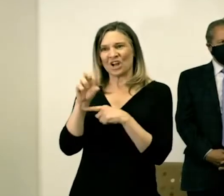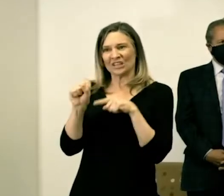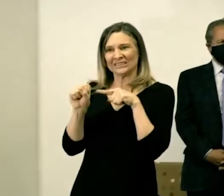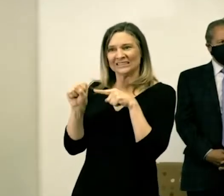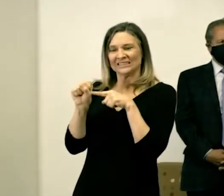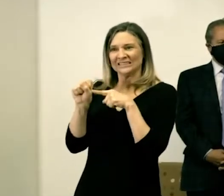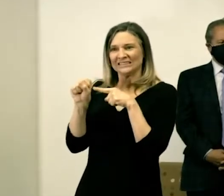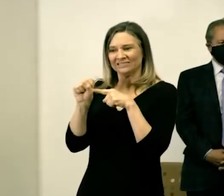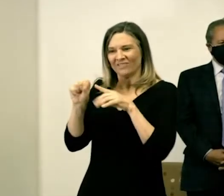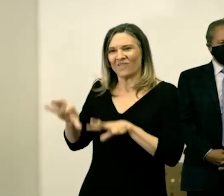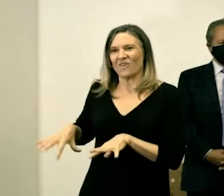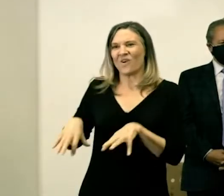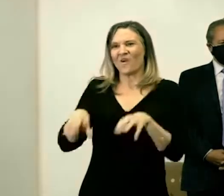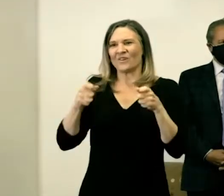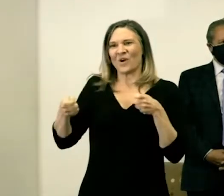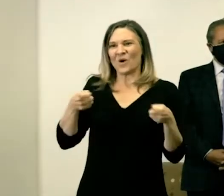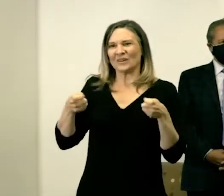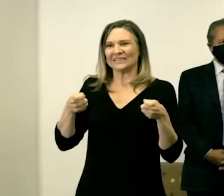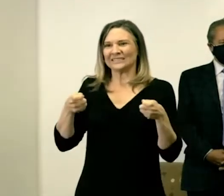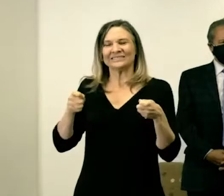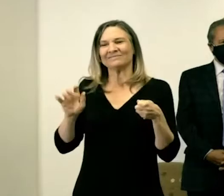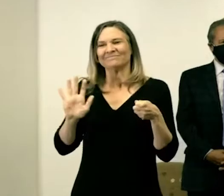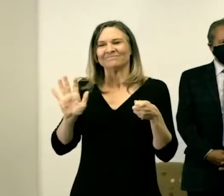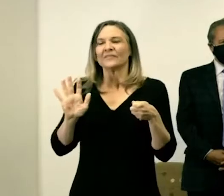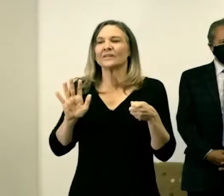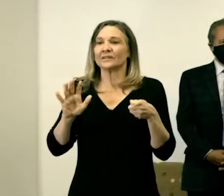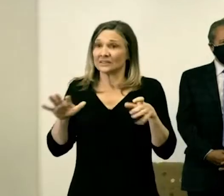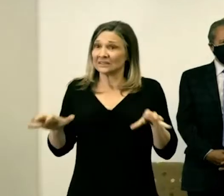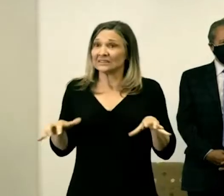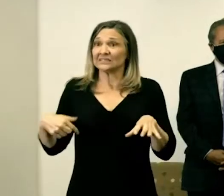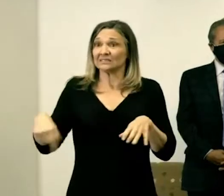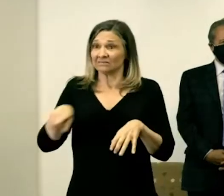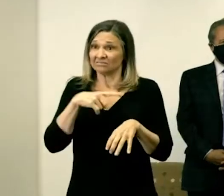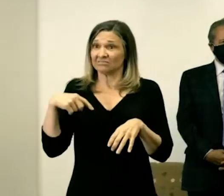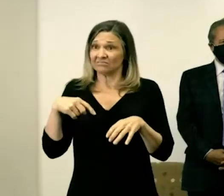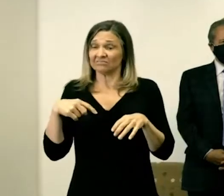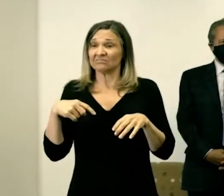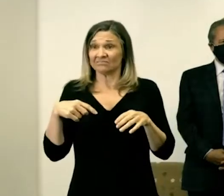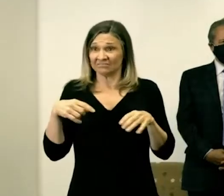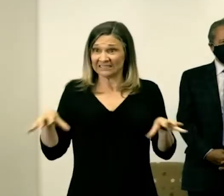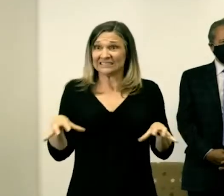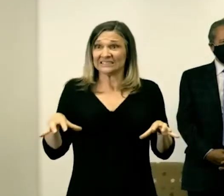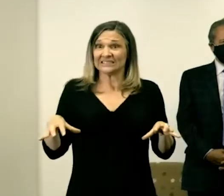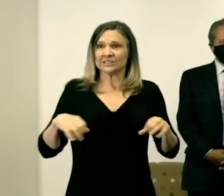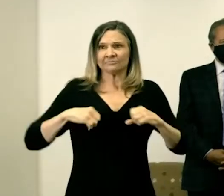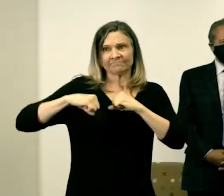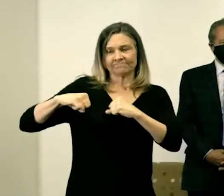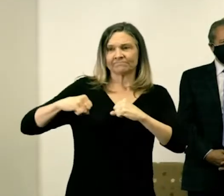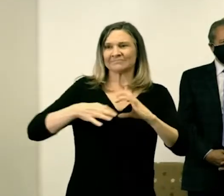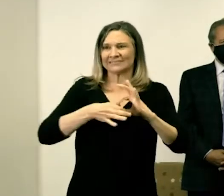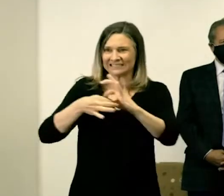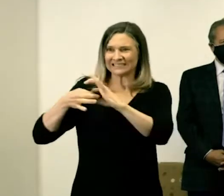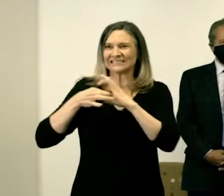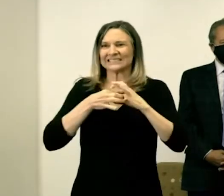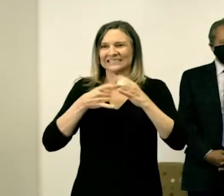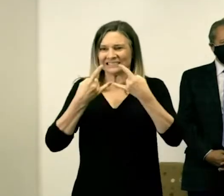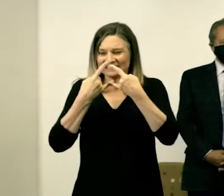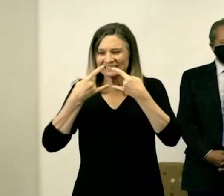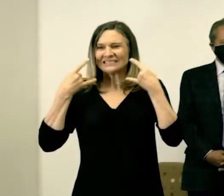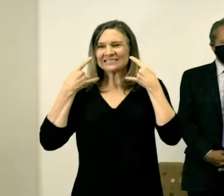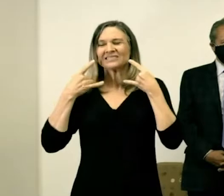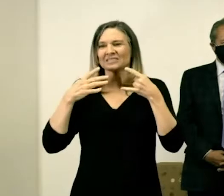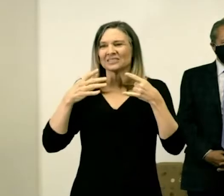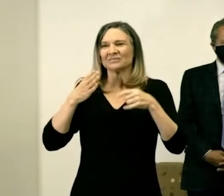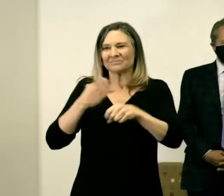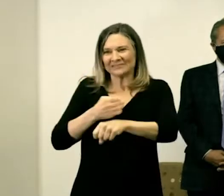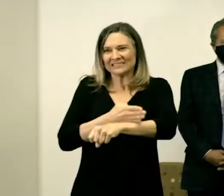as opposed to the work that all of you are doing to keep this virus at bay. I want to keep that progress. We're not going to run that 90-yard